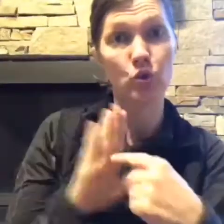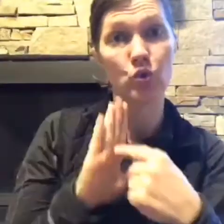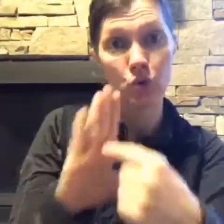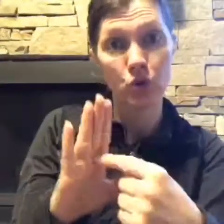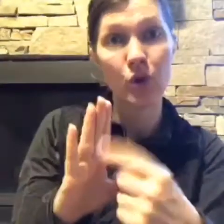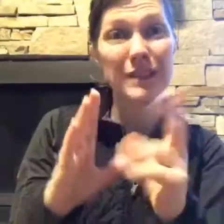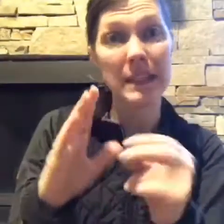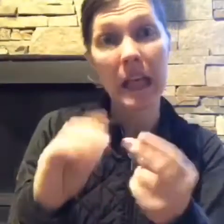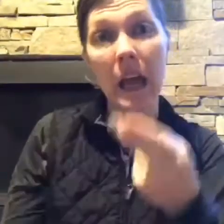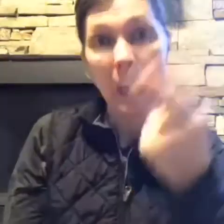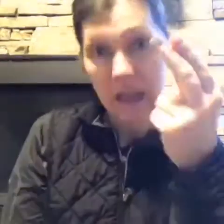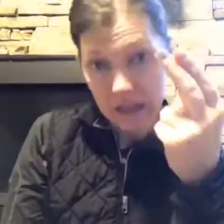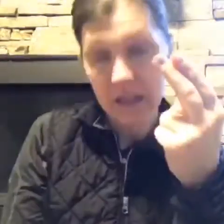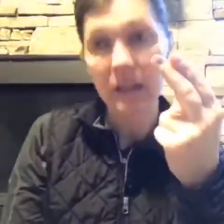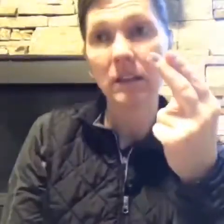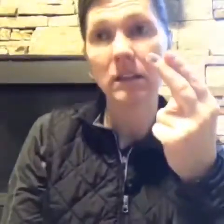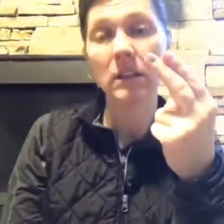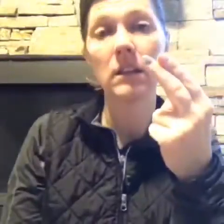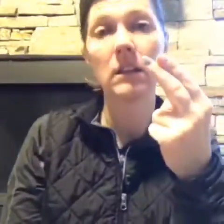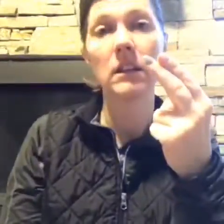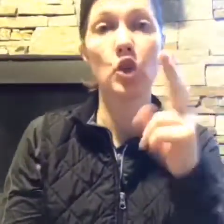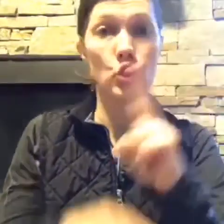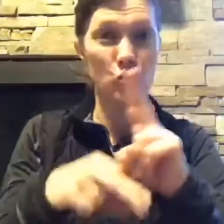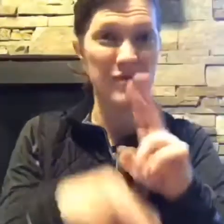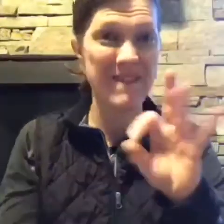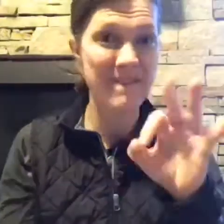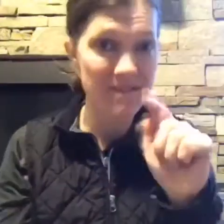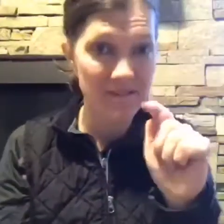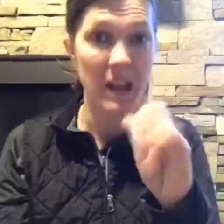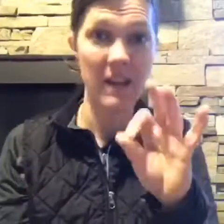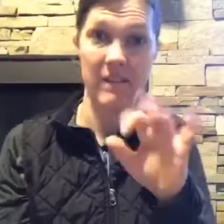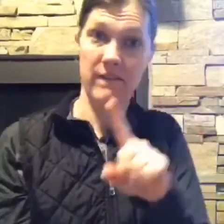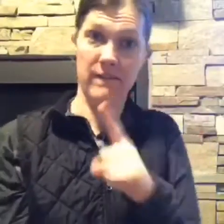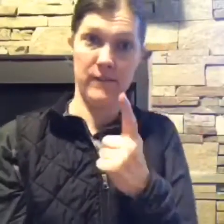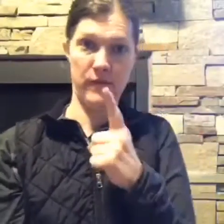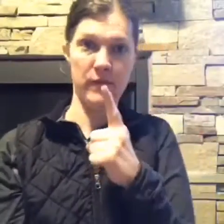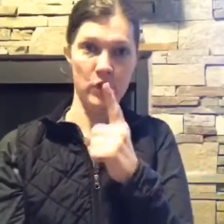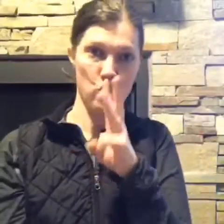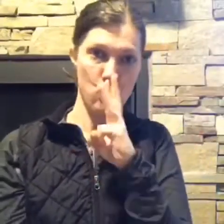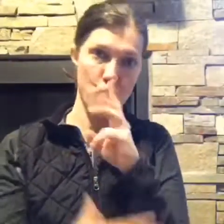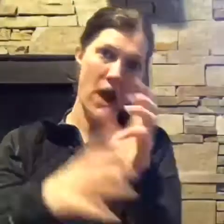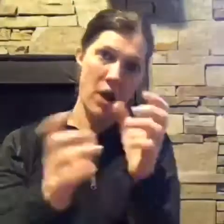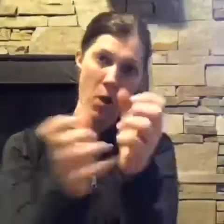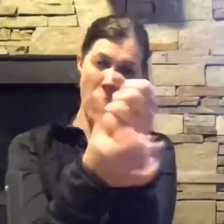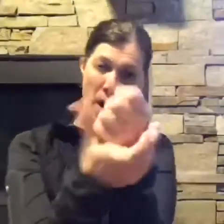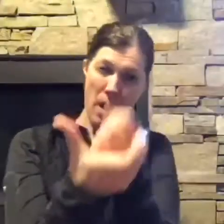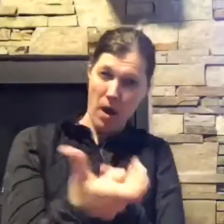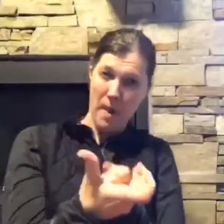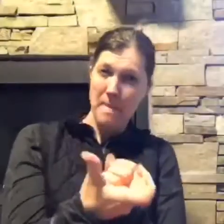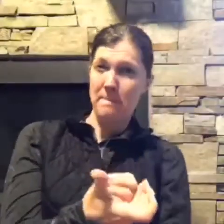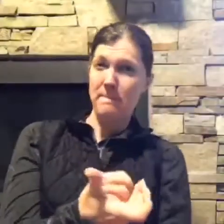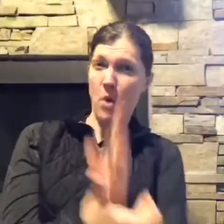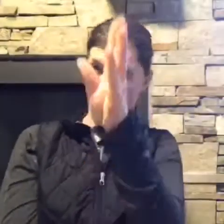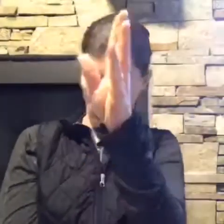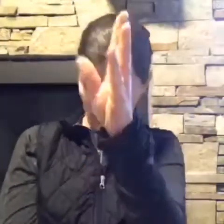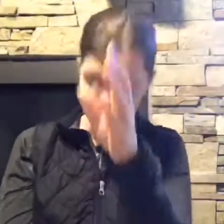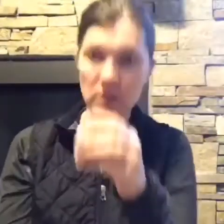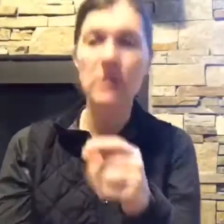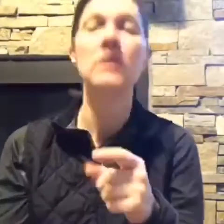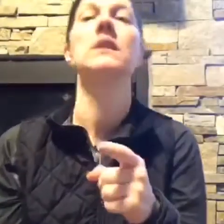It represents the height in feet of the first water balloon. So this is all about the first water balloon. And now if you